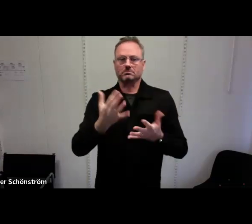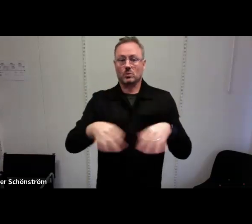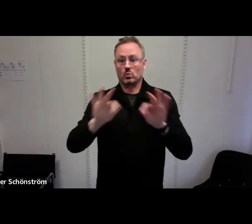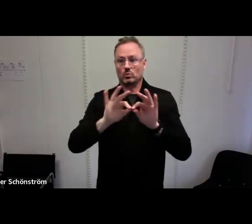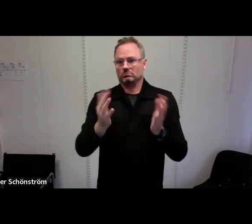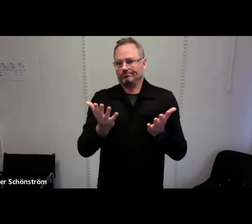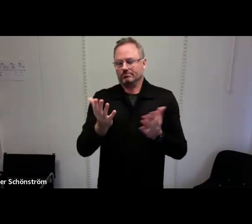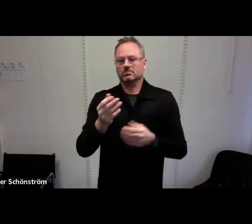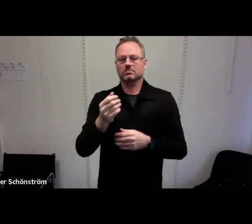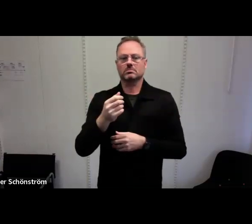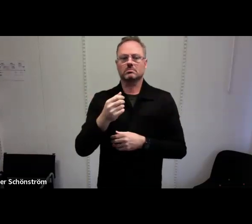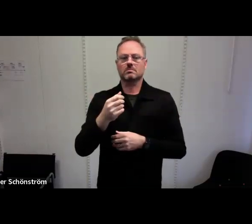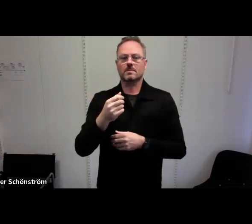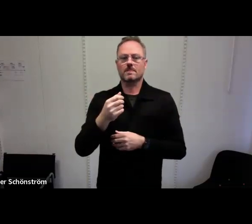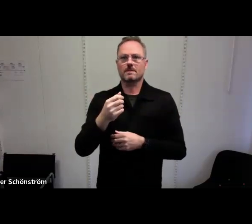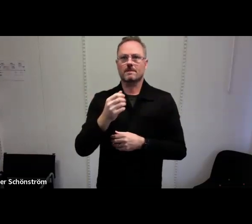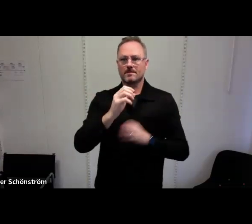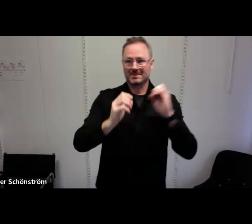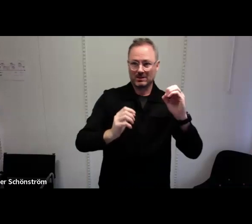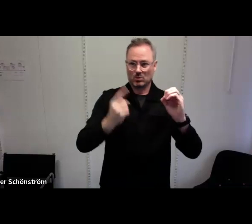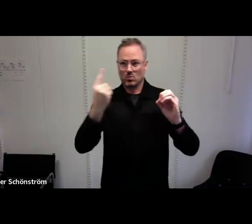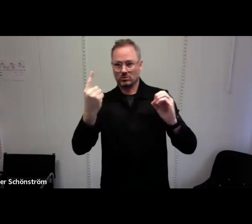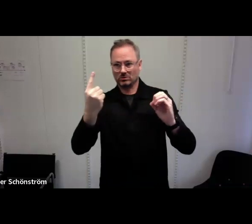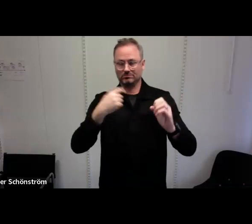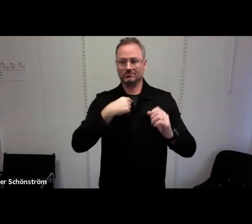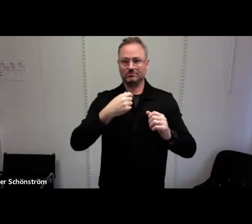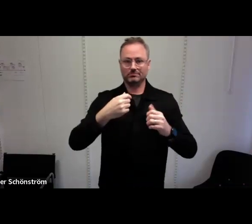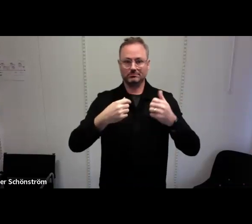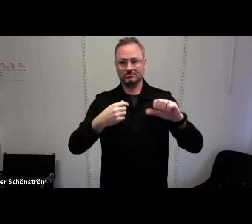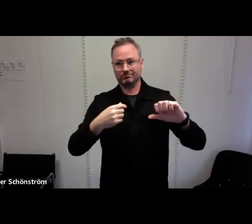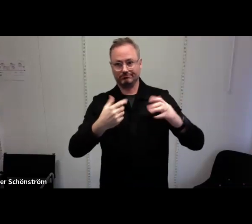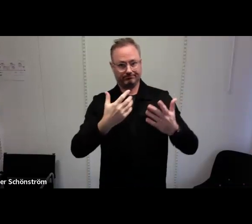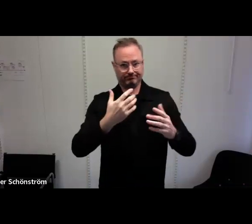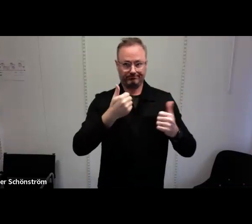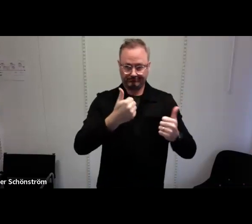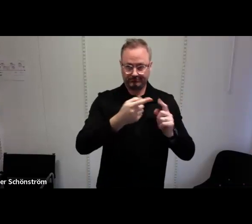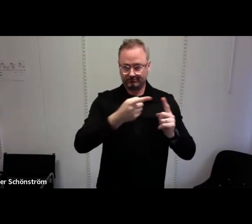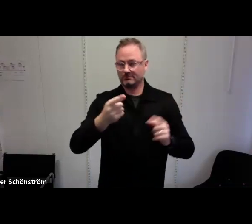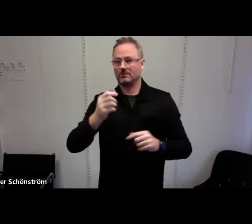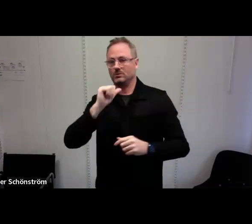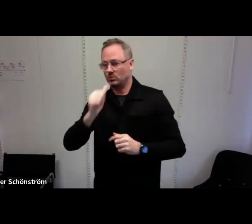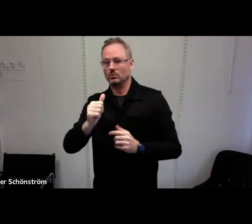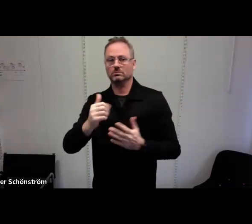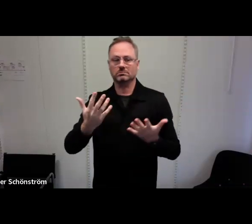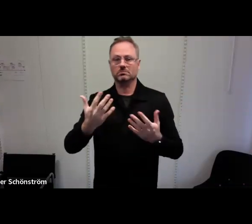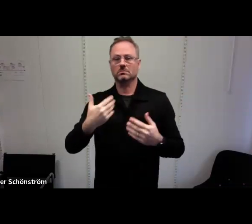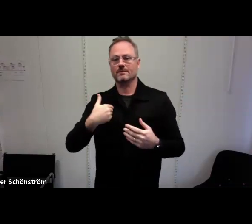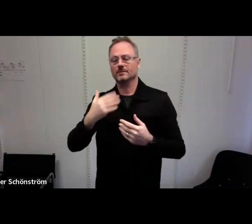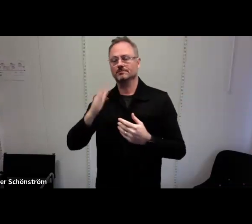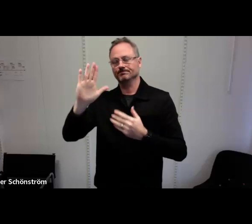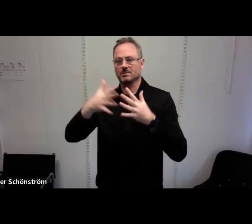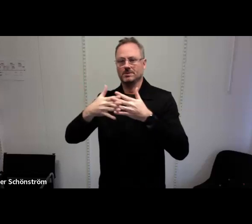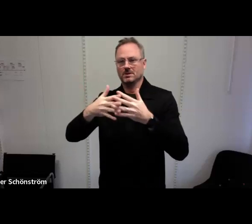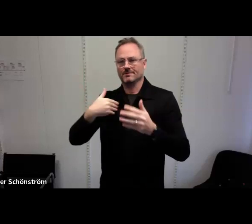So how did we score it? So I told you earlier, we have a binary scoring. It's either perfect or there's